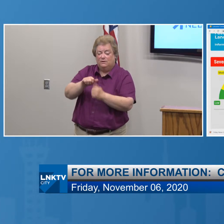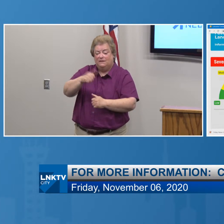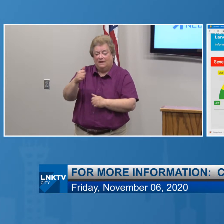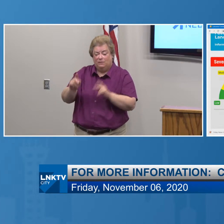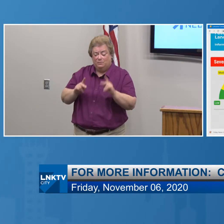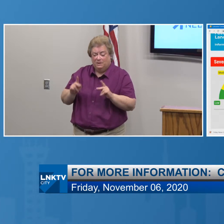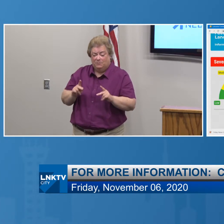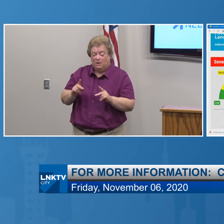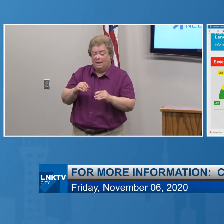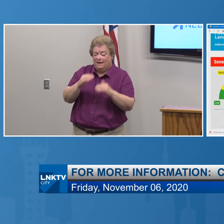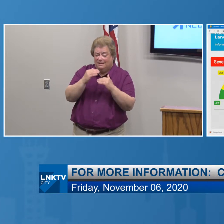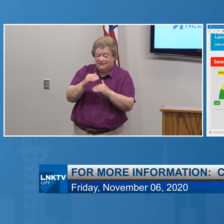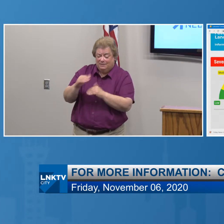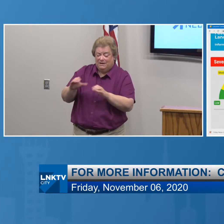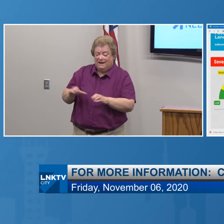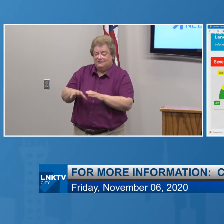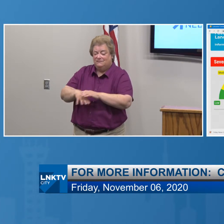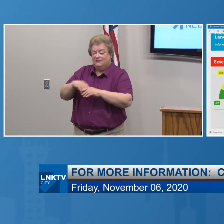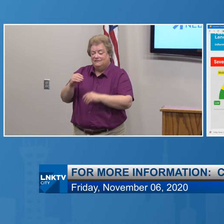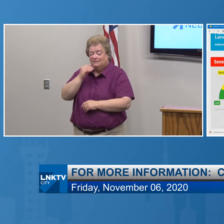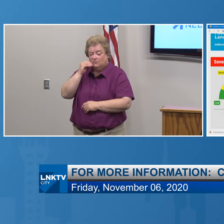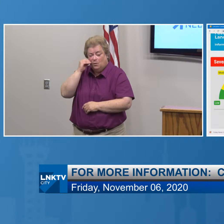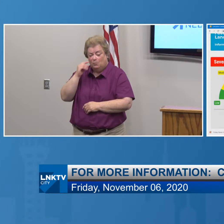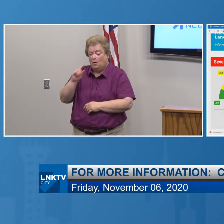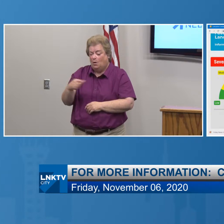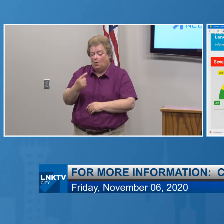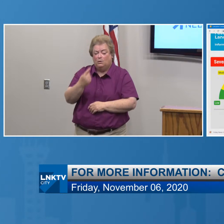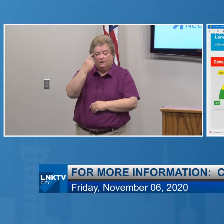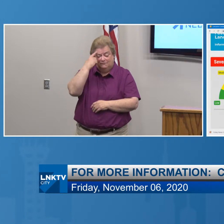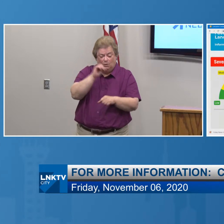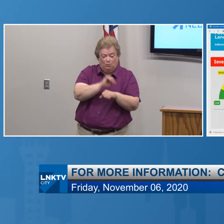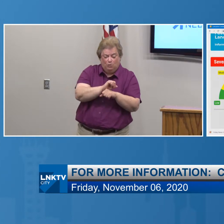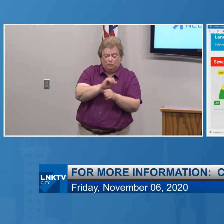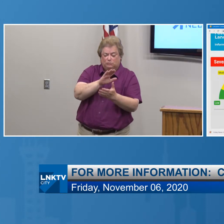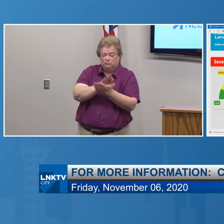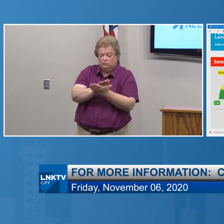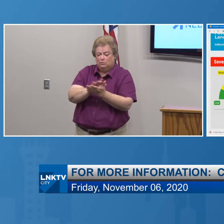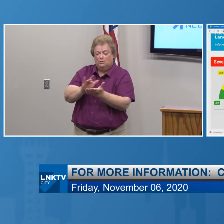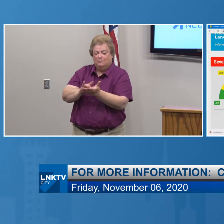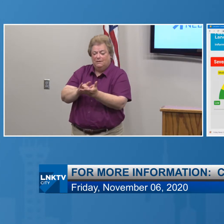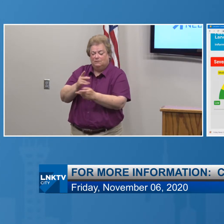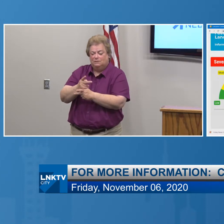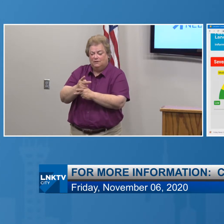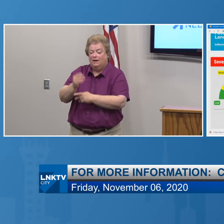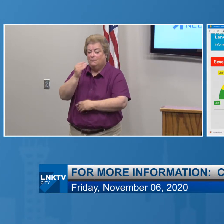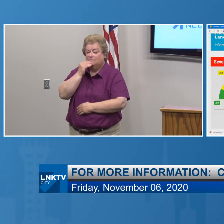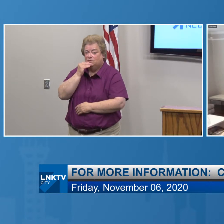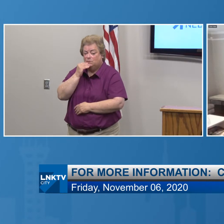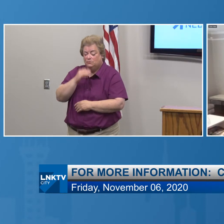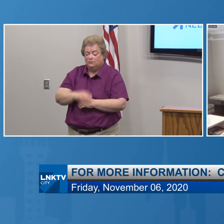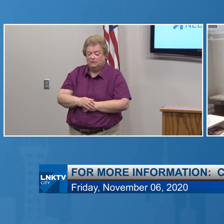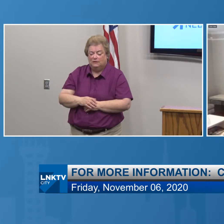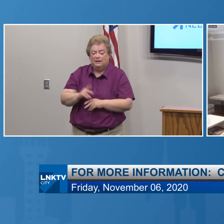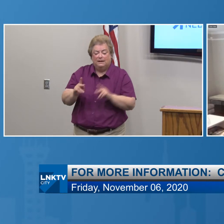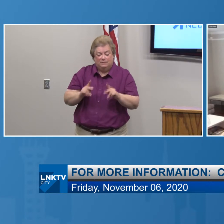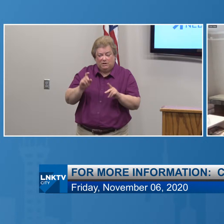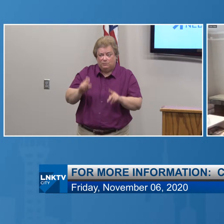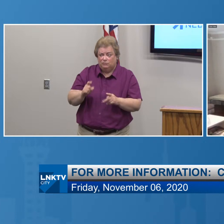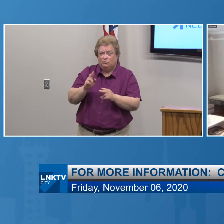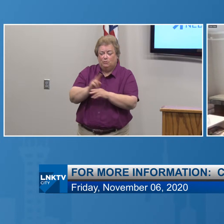limit activities outside the home unless for work, school, medical care, and food. Residents should wear